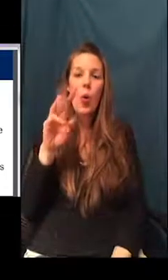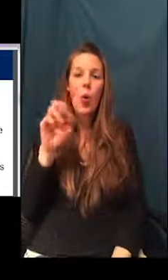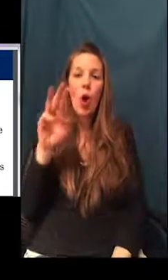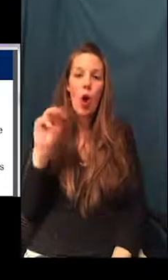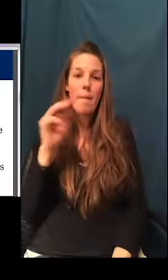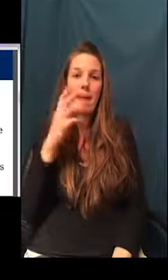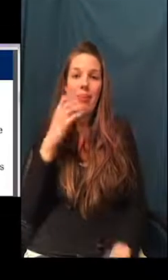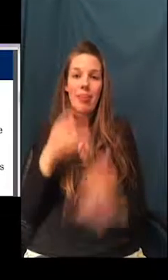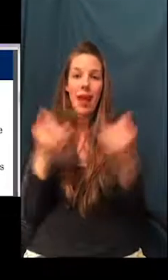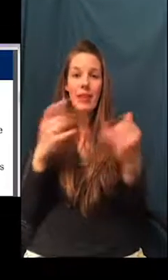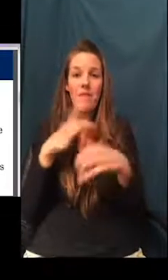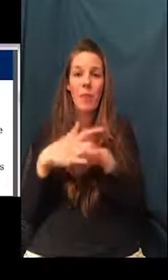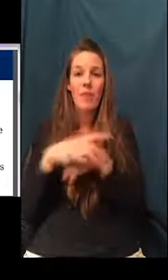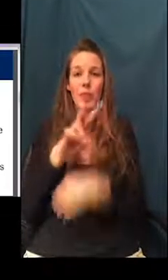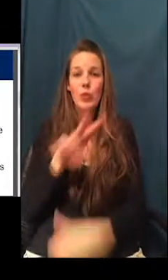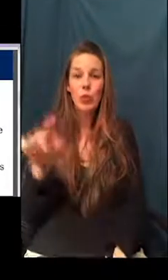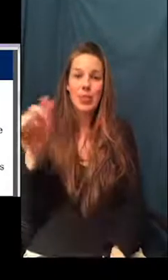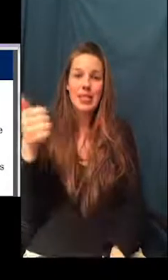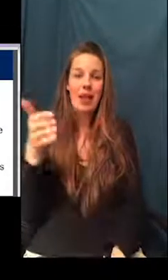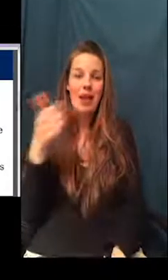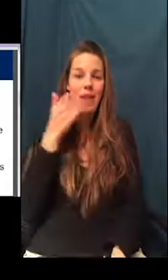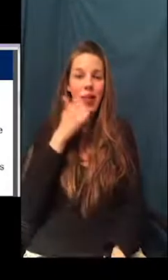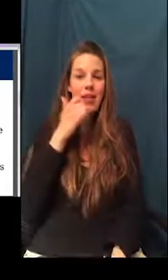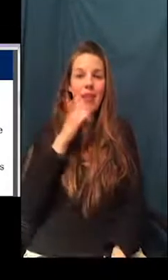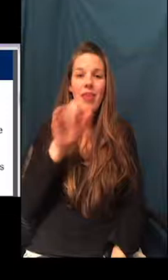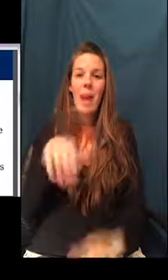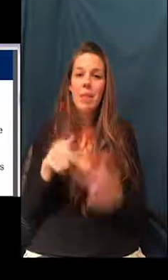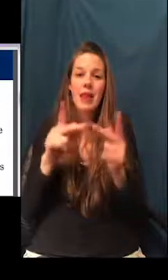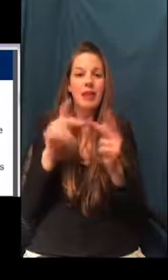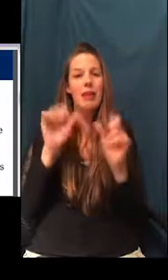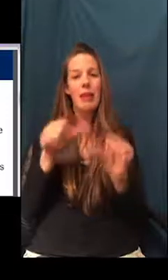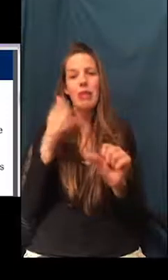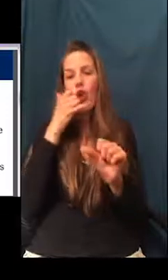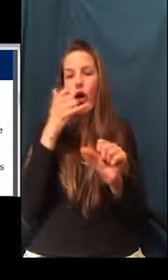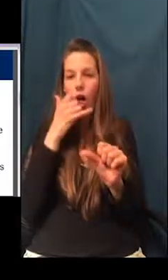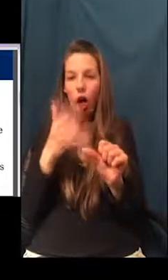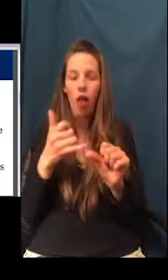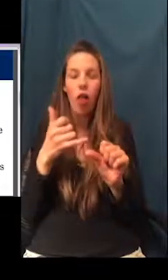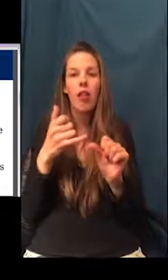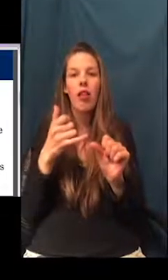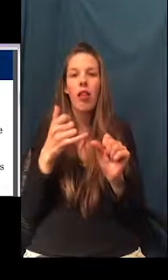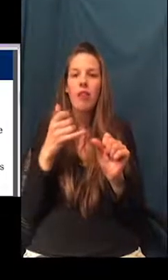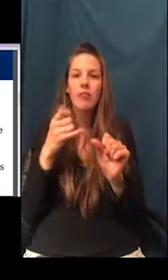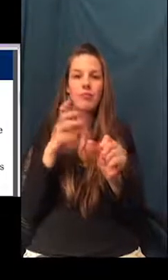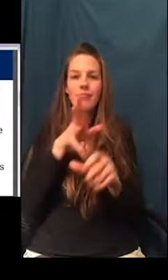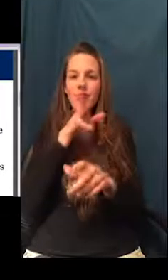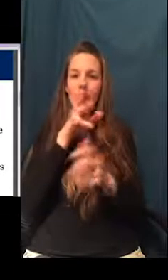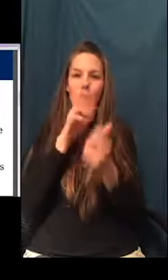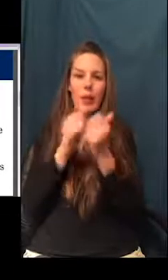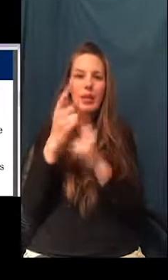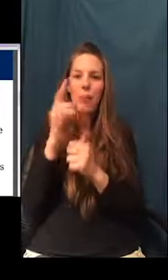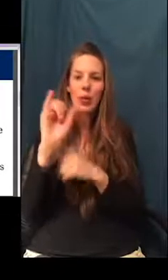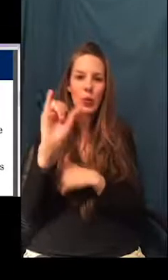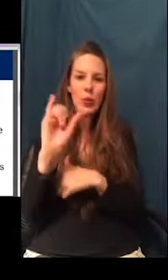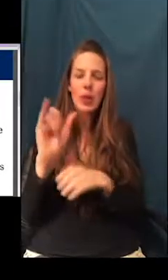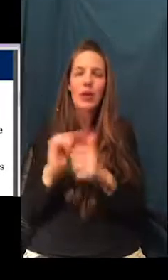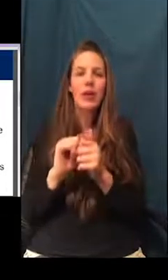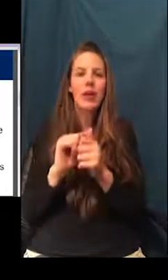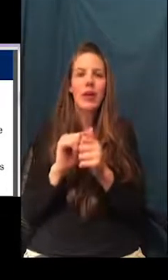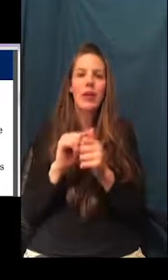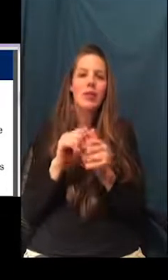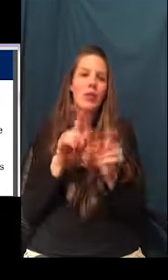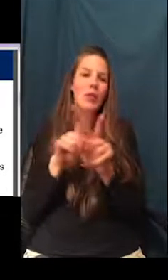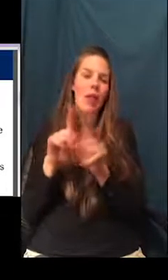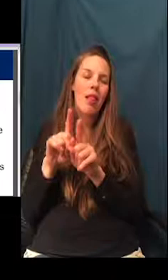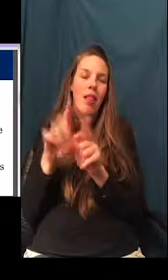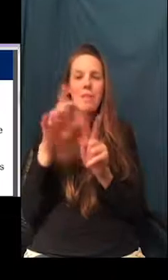available from 2 to 10 every day. And that's a place where people can call in and just talk with someone as well. And as